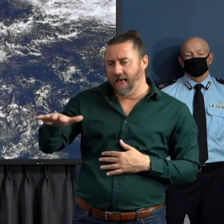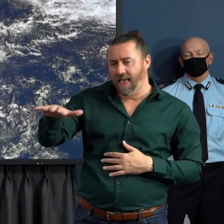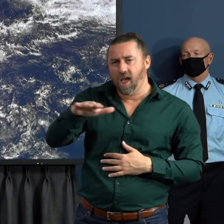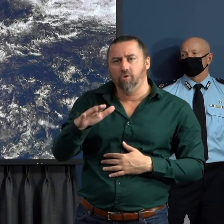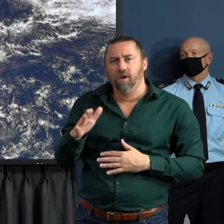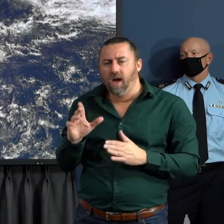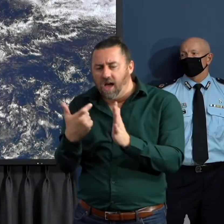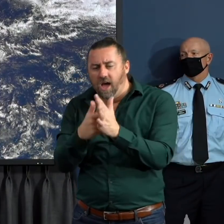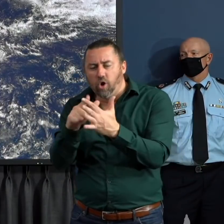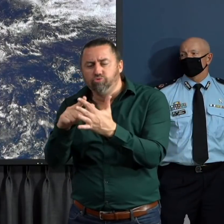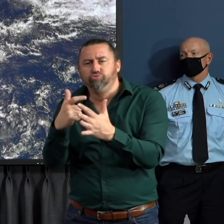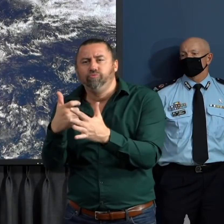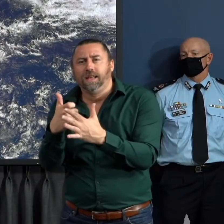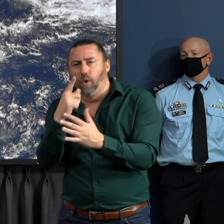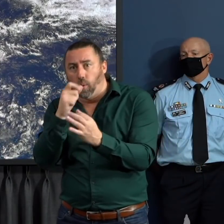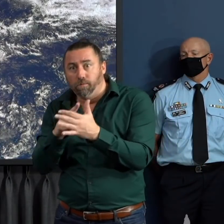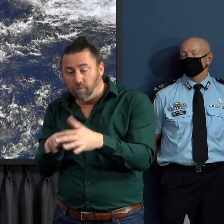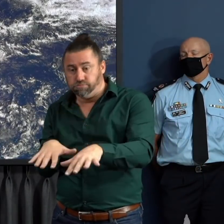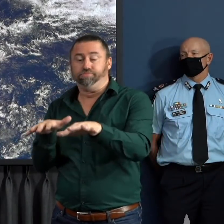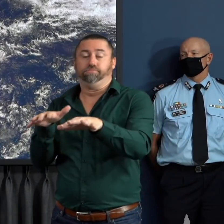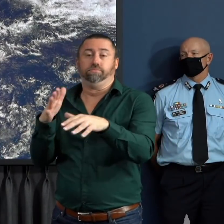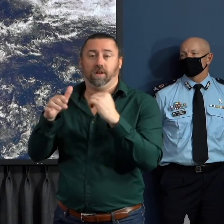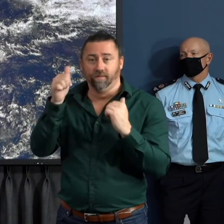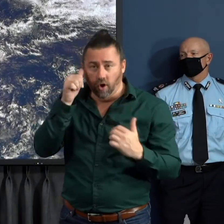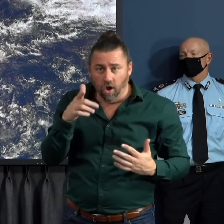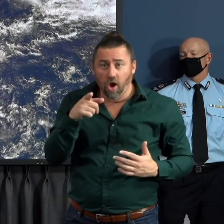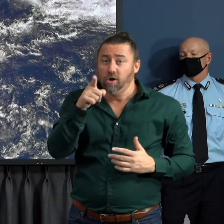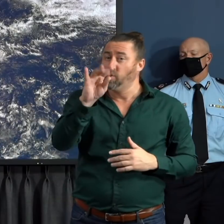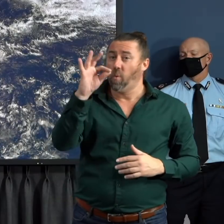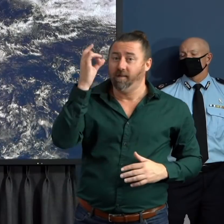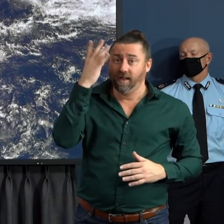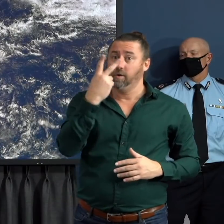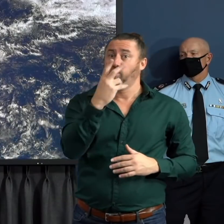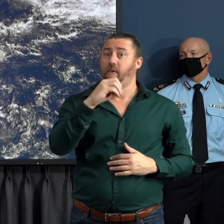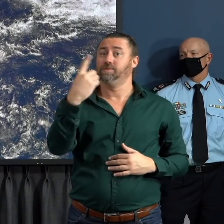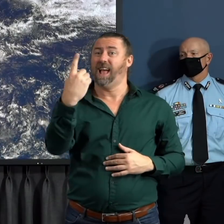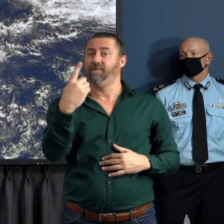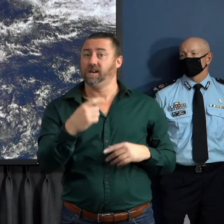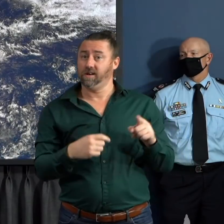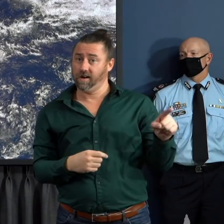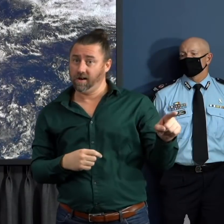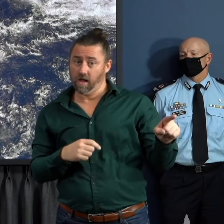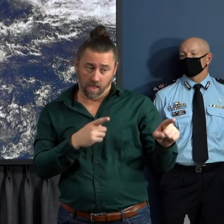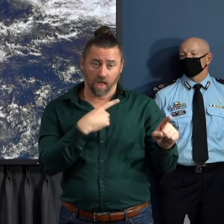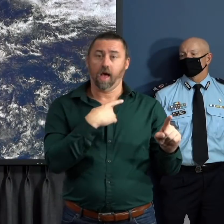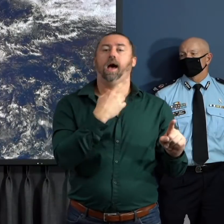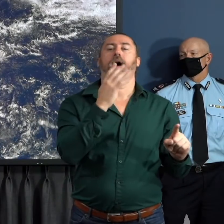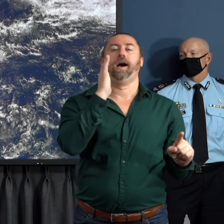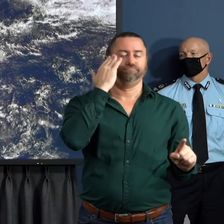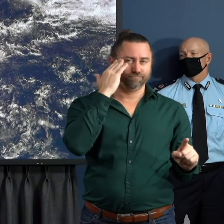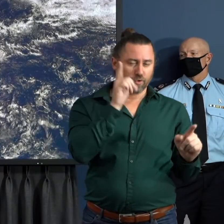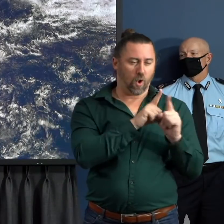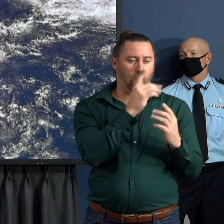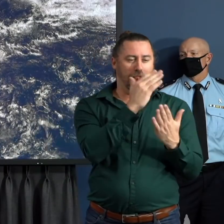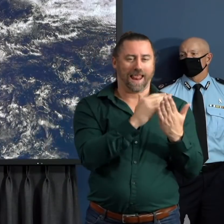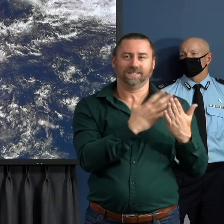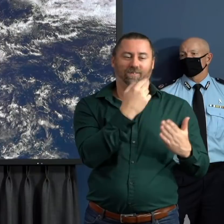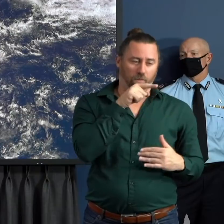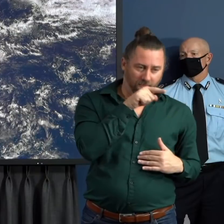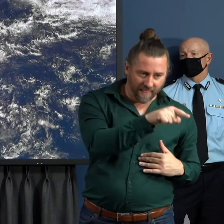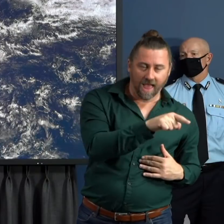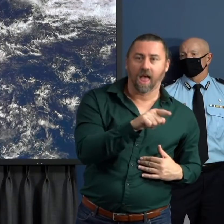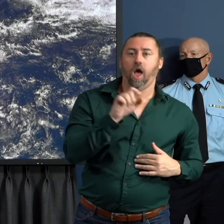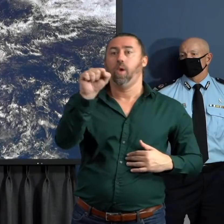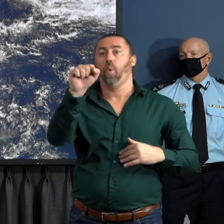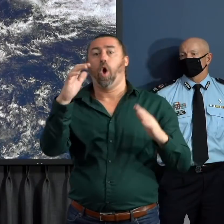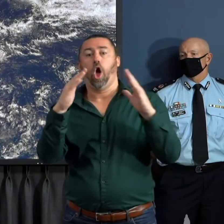up. They've also had access since 2011 to all of the flood modelling for their particular area and property. That's been available